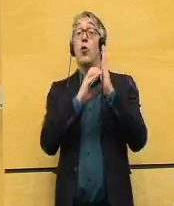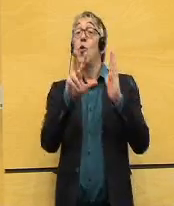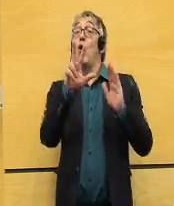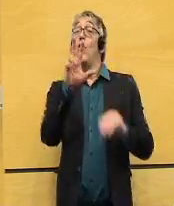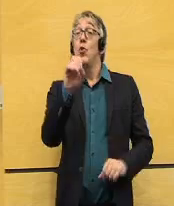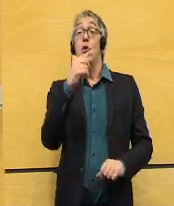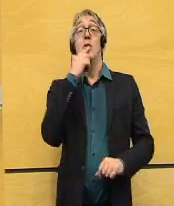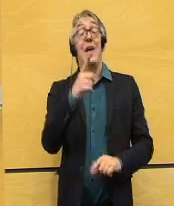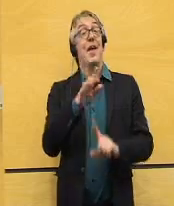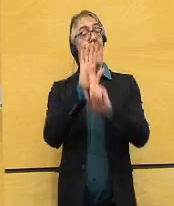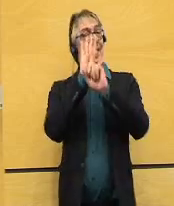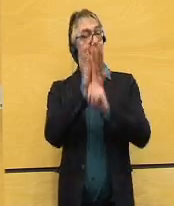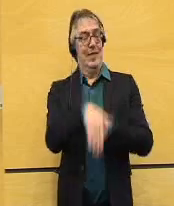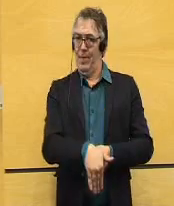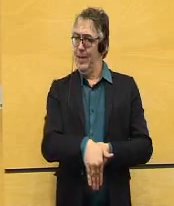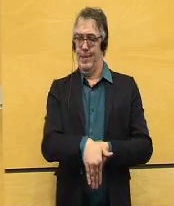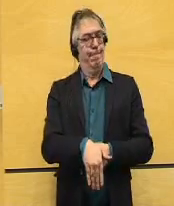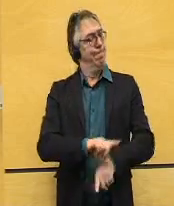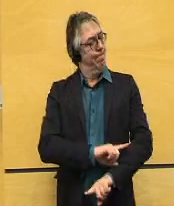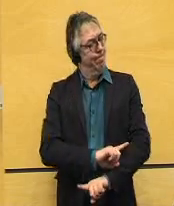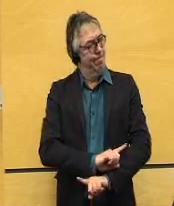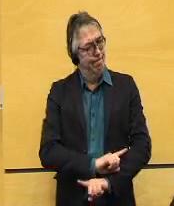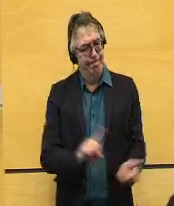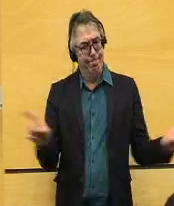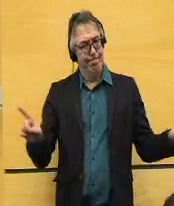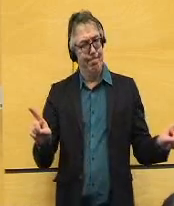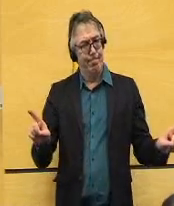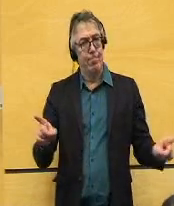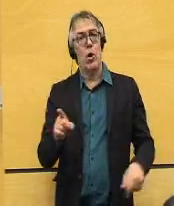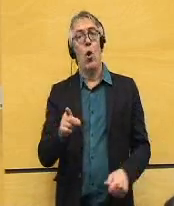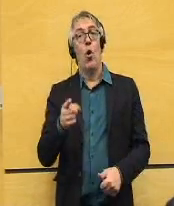grounds, including explicitly disability.